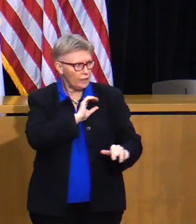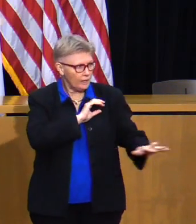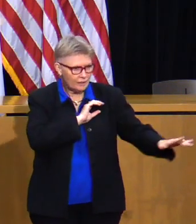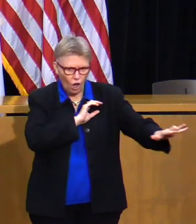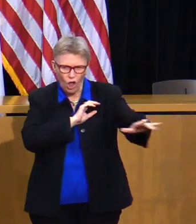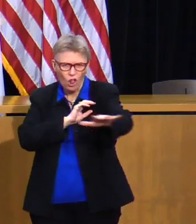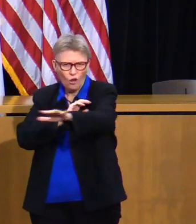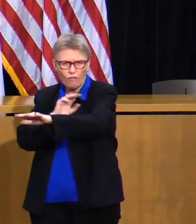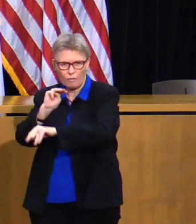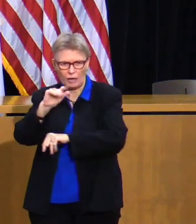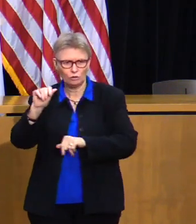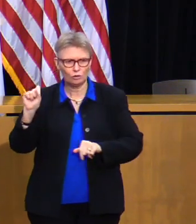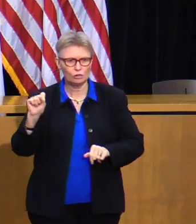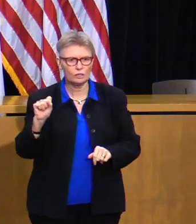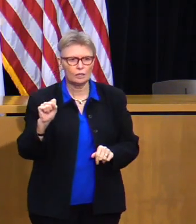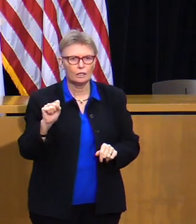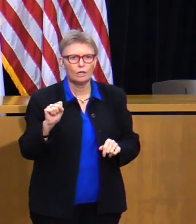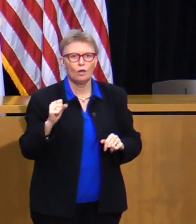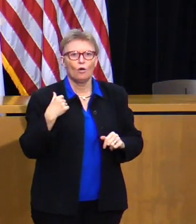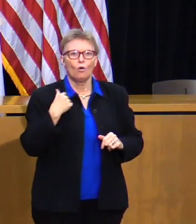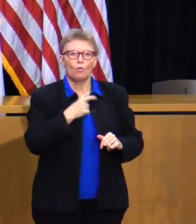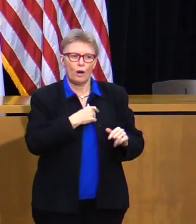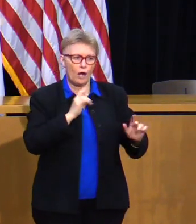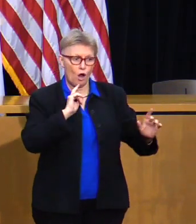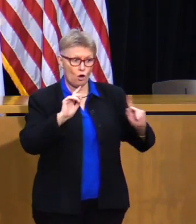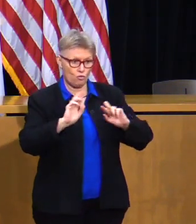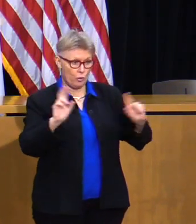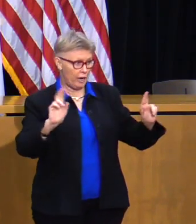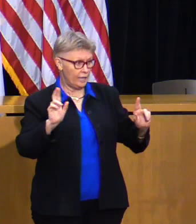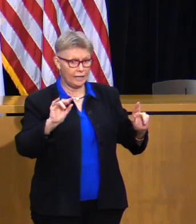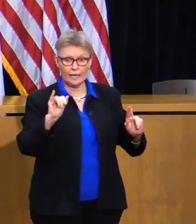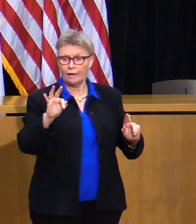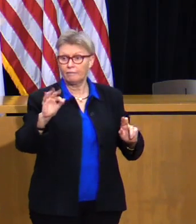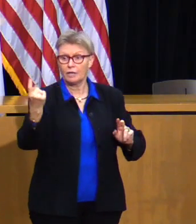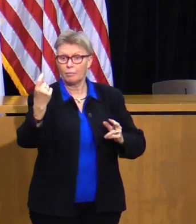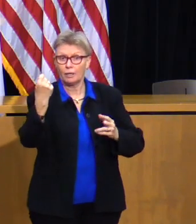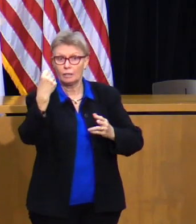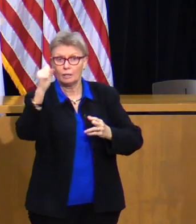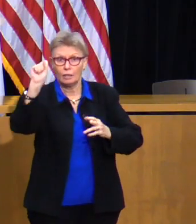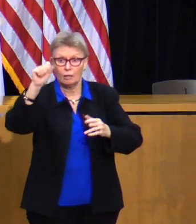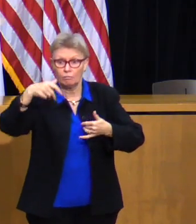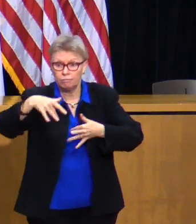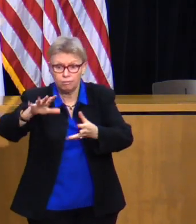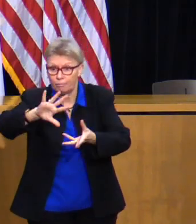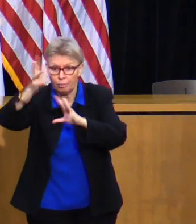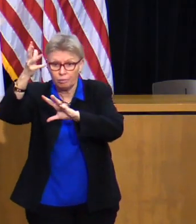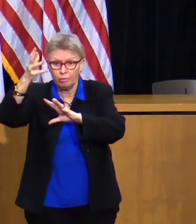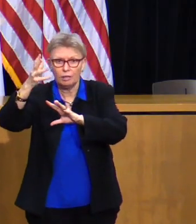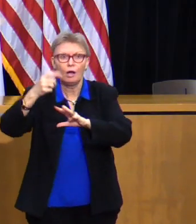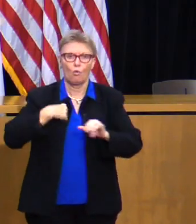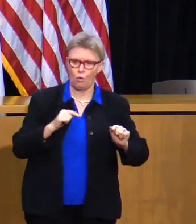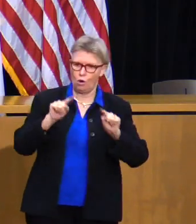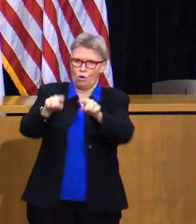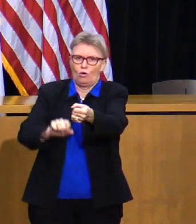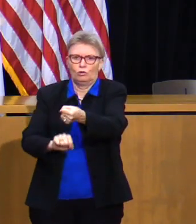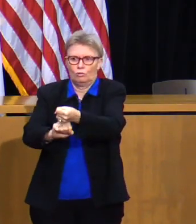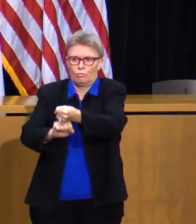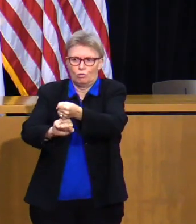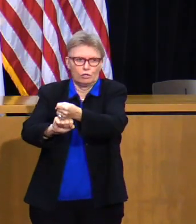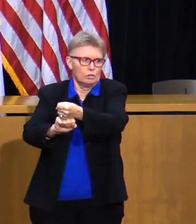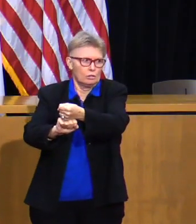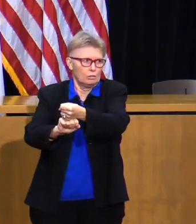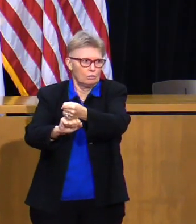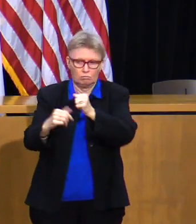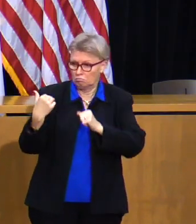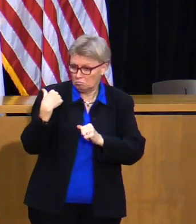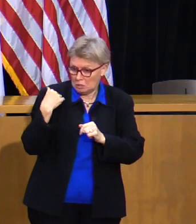I think our view on this one is to be prepared to support local communities if they ask for our help, and our